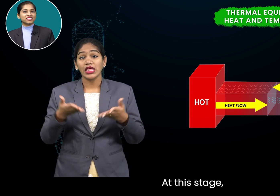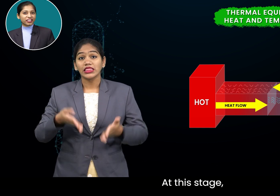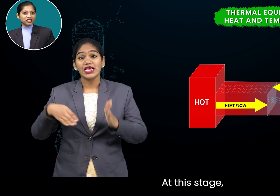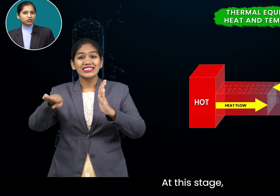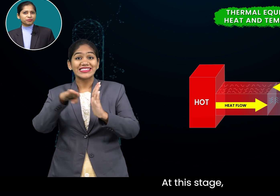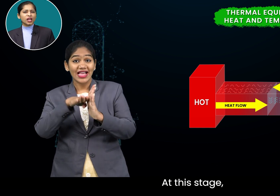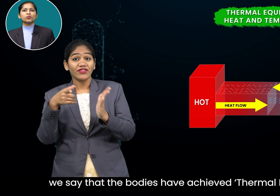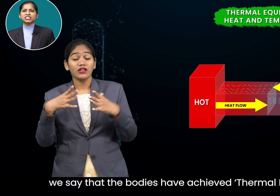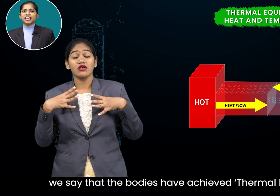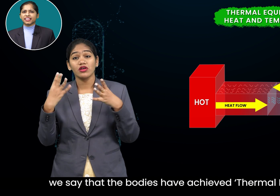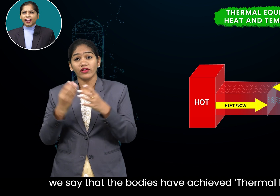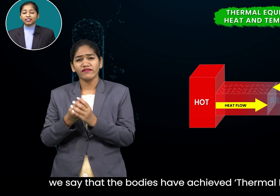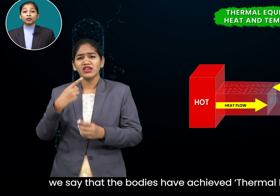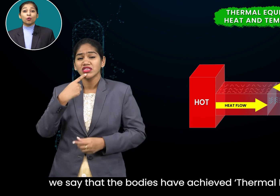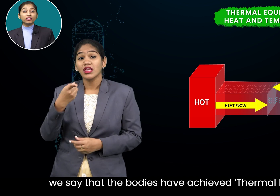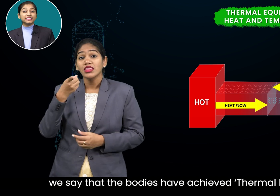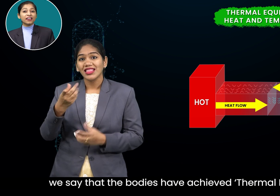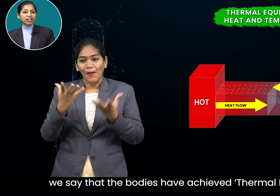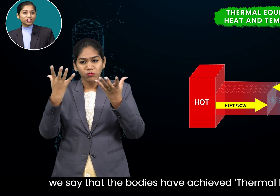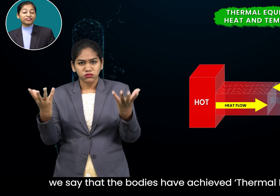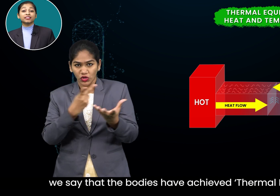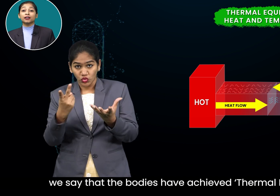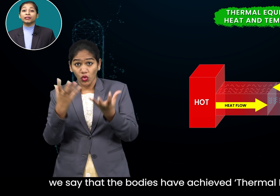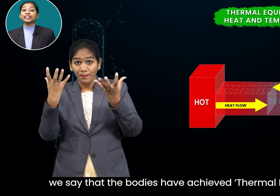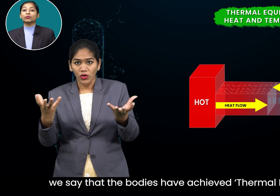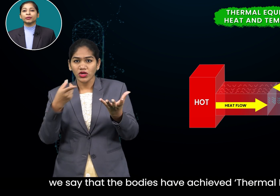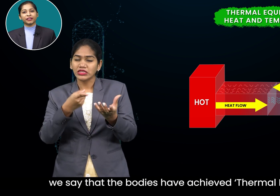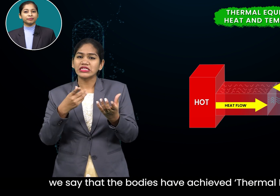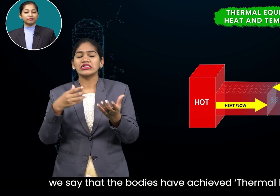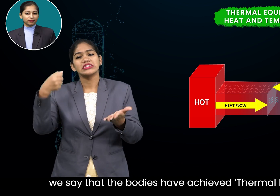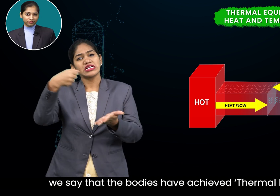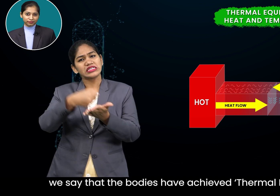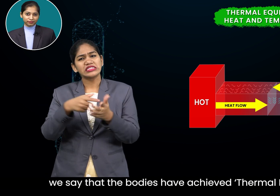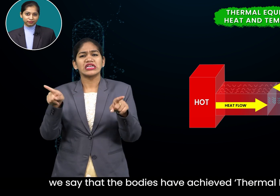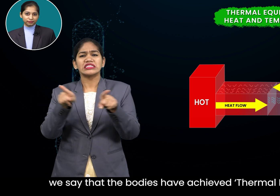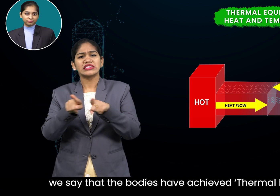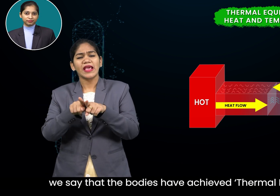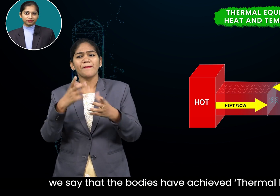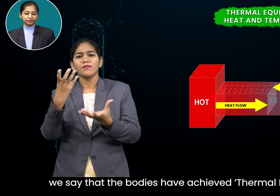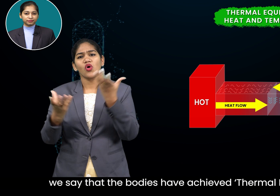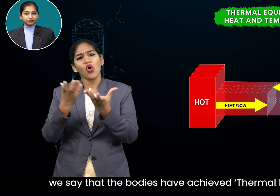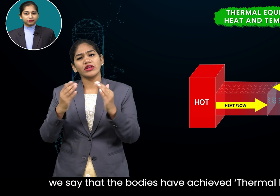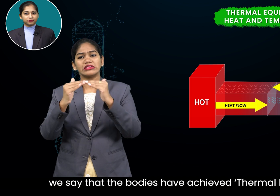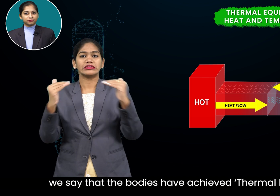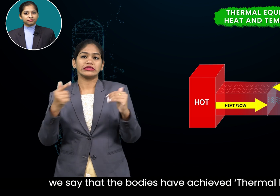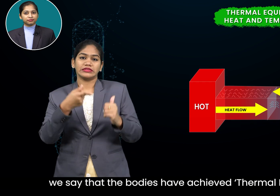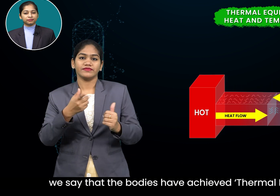At this stage, we say that the bodies have achieved thermal equilibrium.